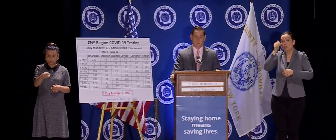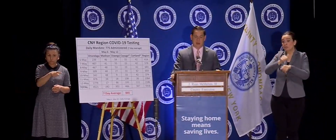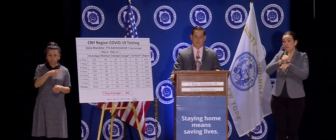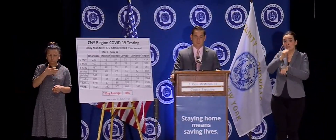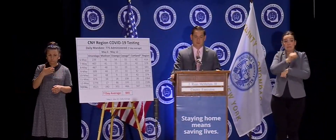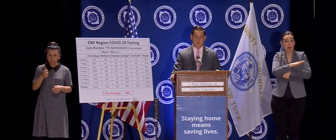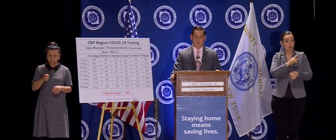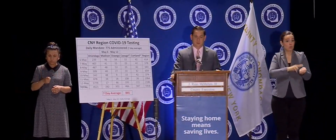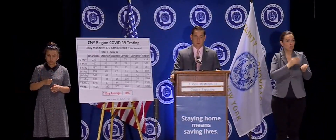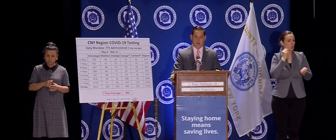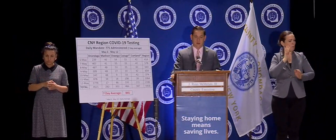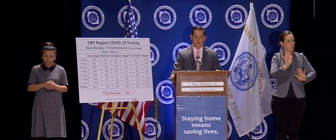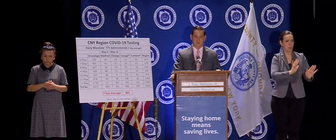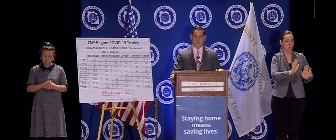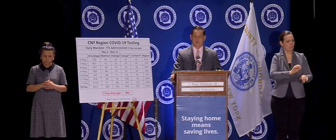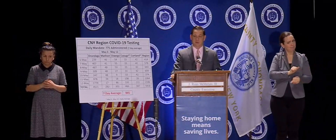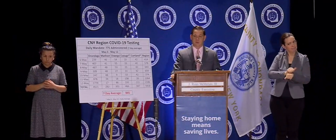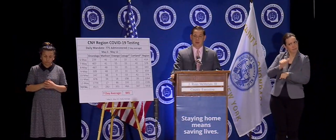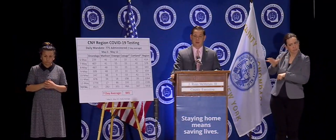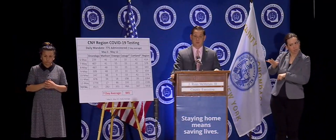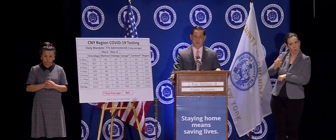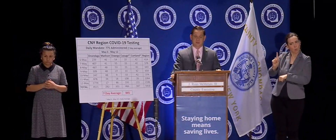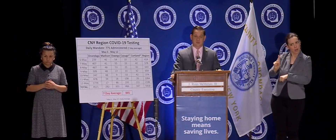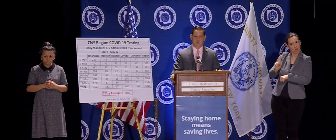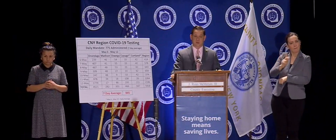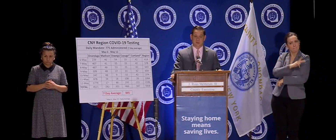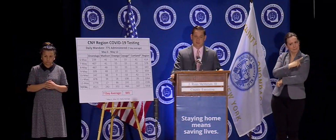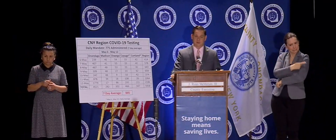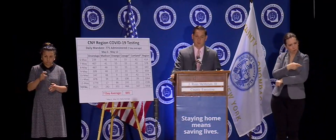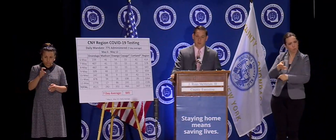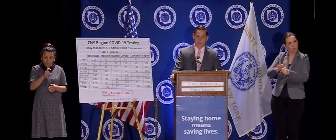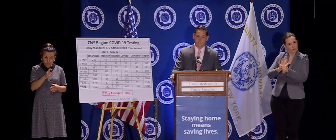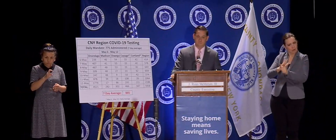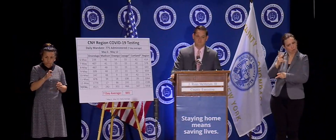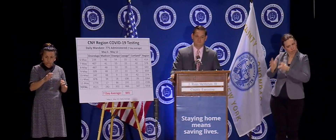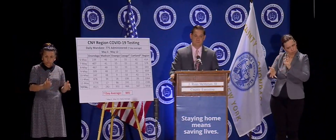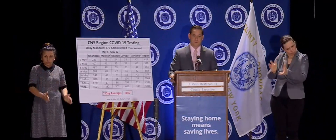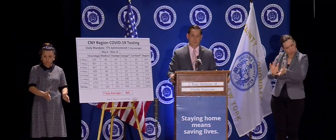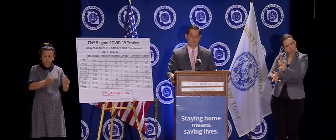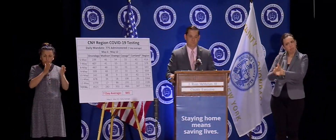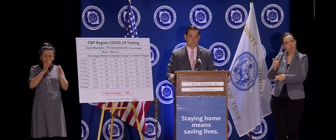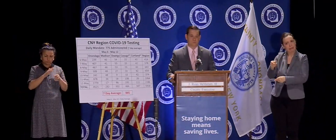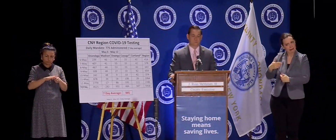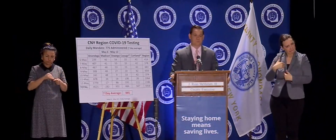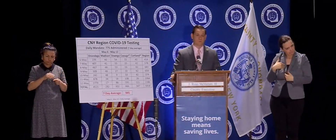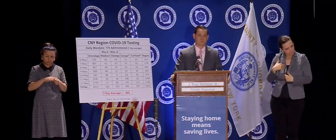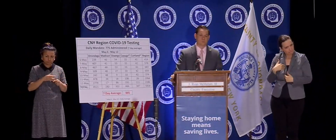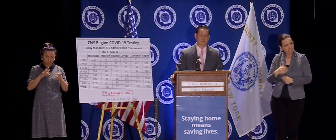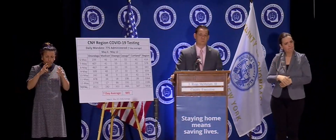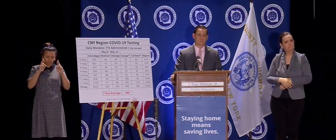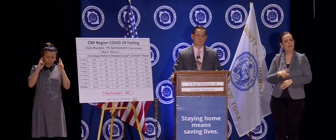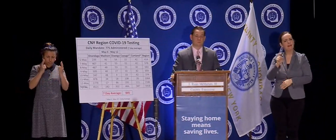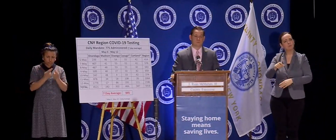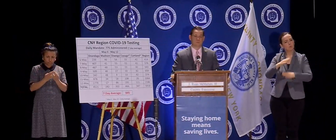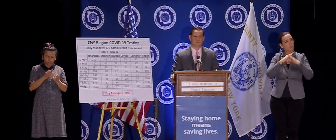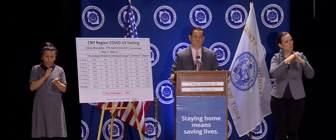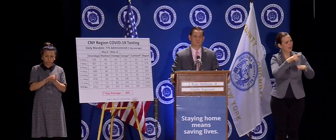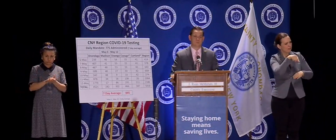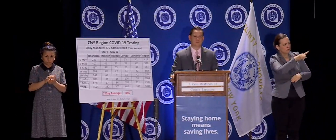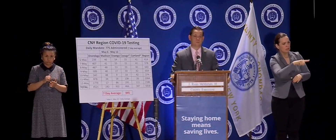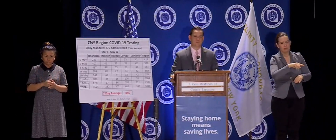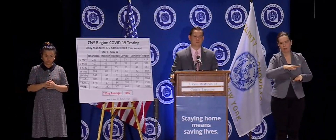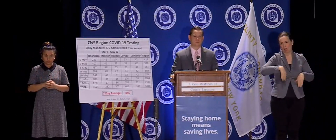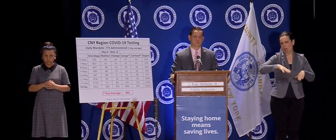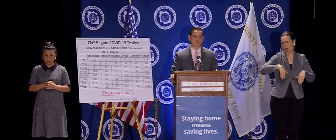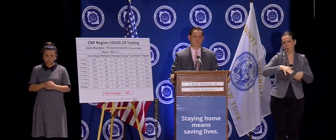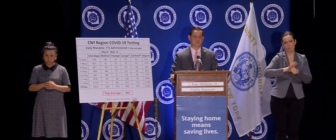buildings, we have to do everything we can to protect these buildings and everybody in them. Could you talk about the clay warehouse